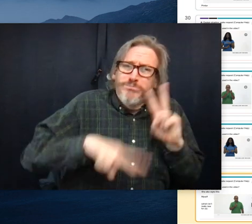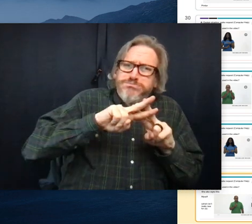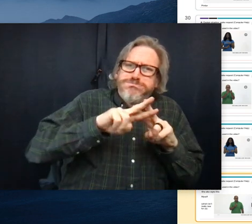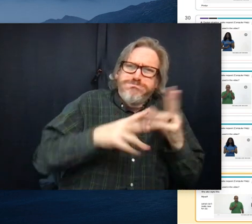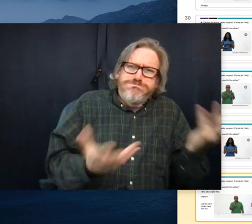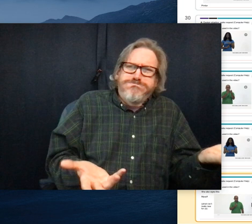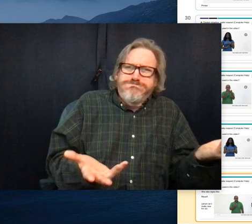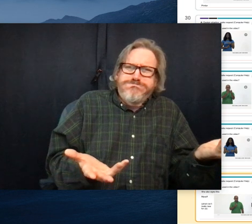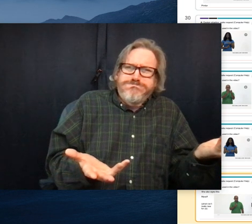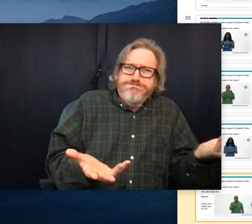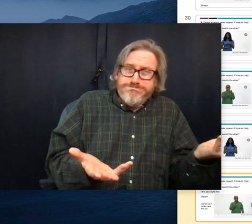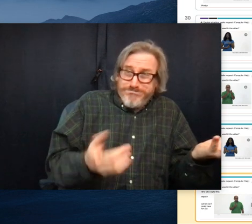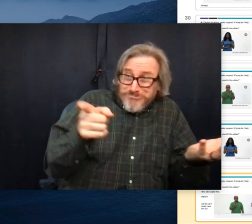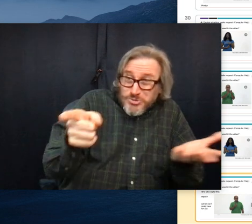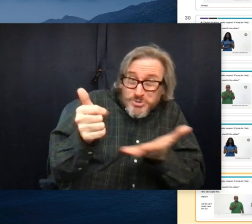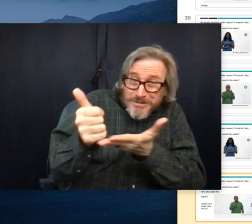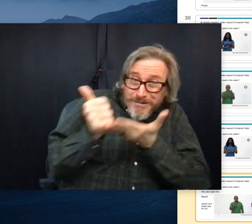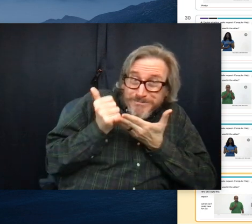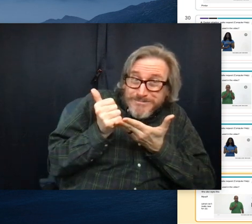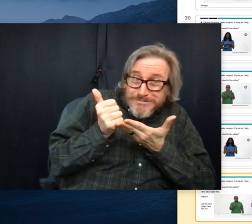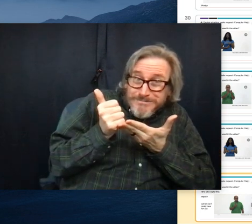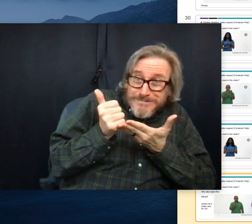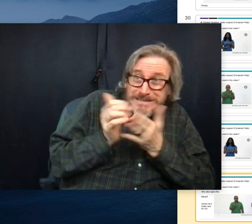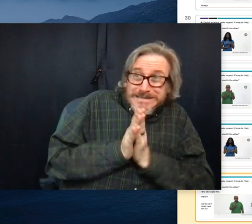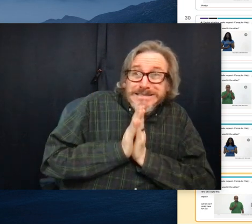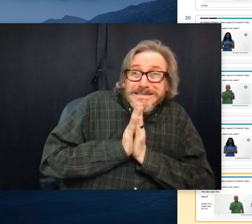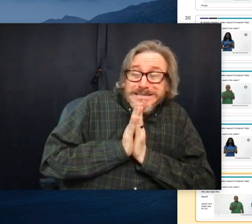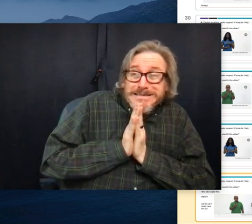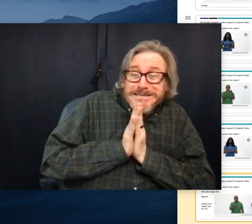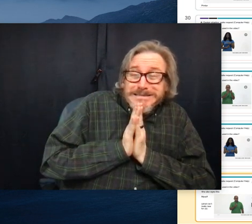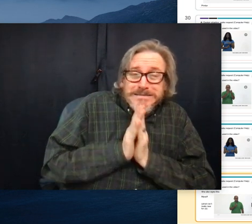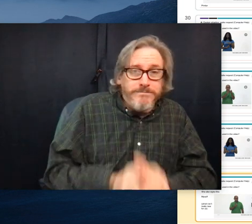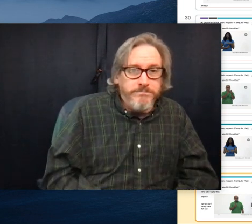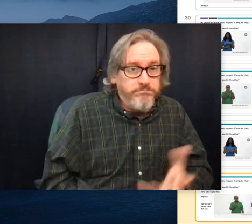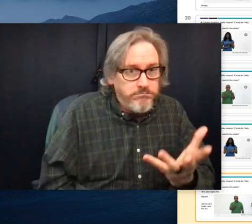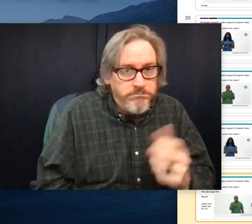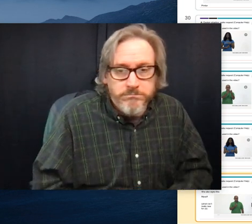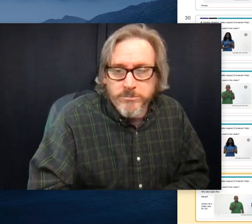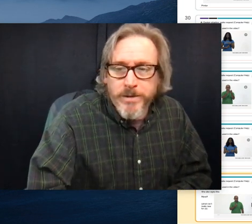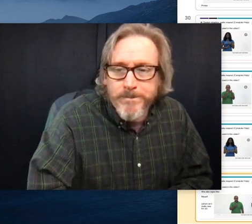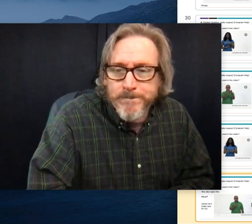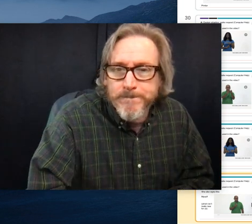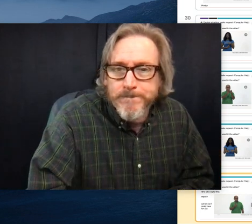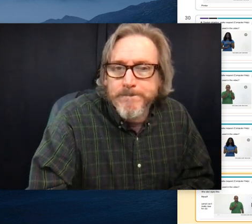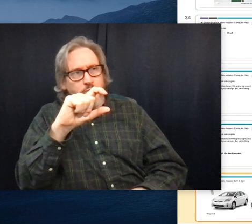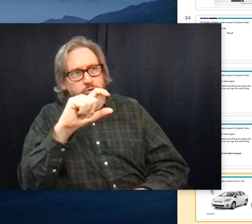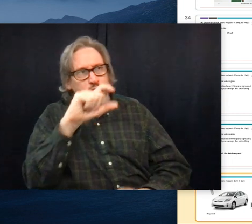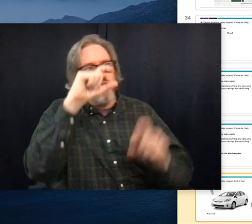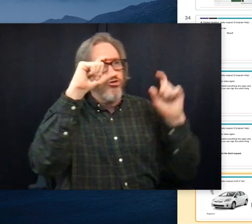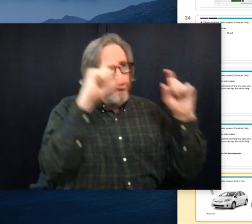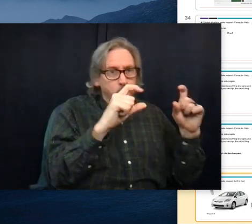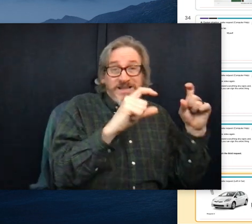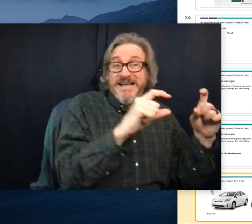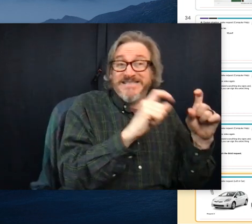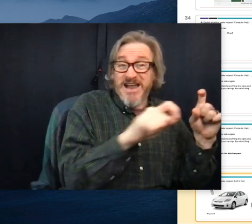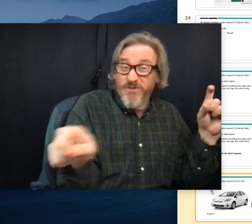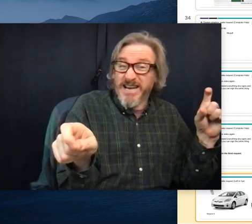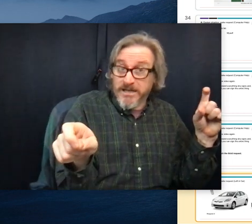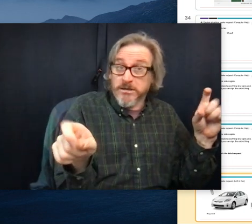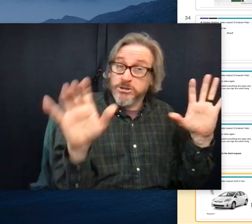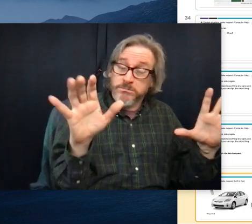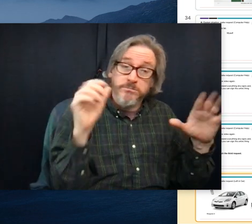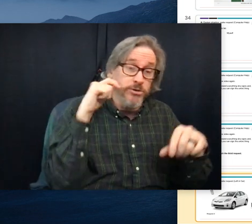dumb with that. Like I'm smart about other things, but that I don't know how. Some people do this for clueless. I have